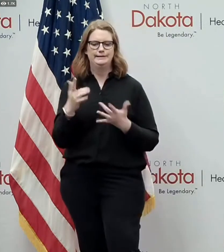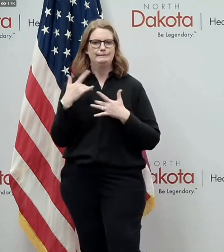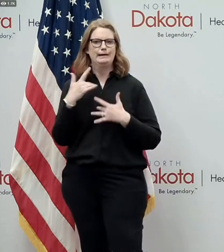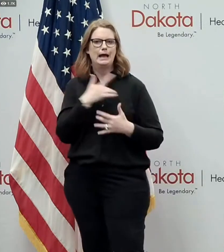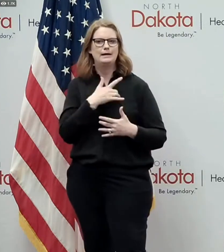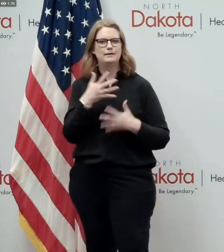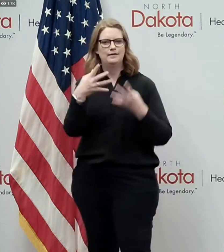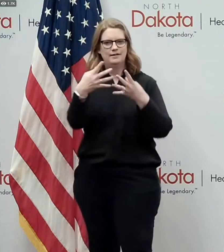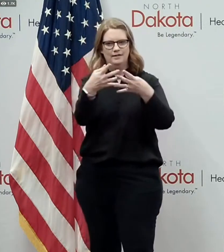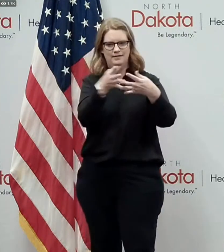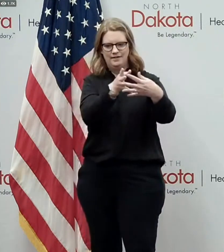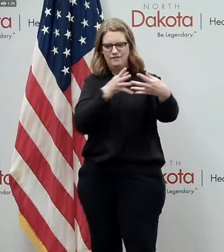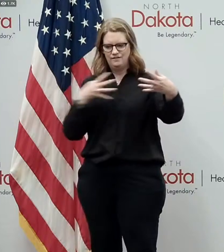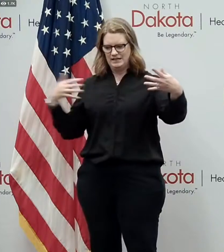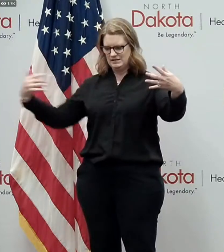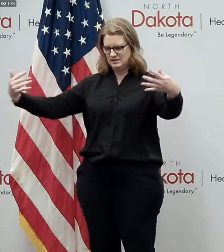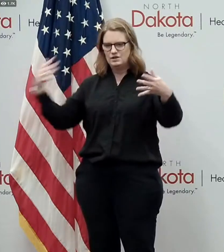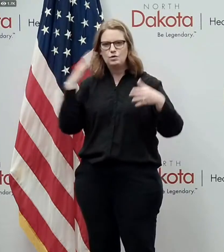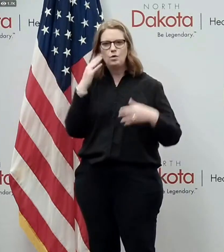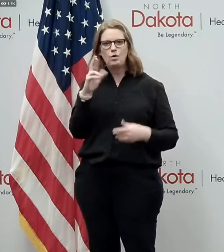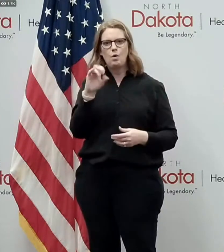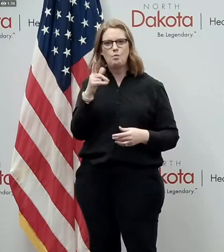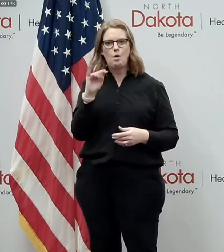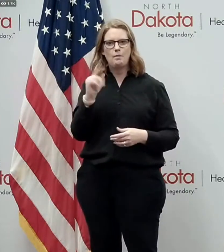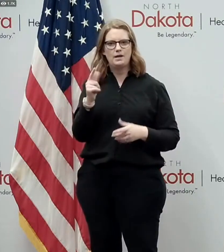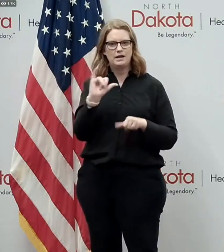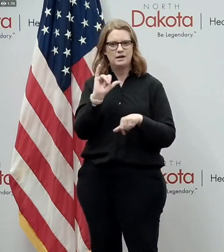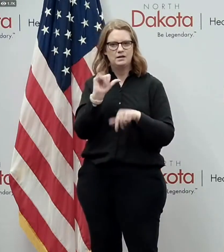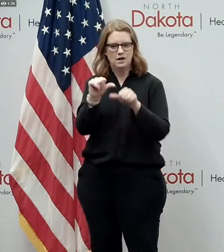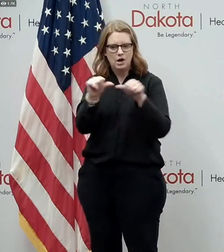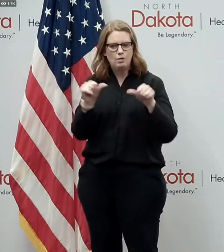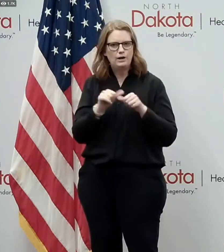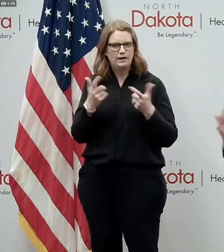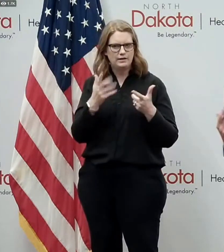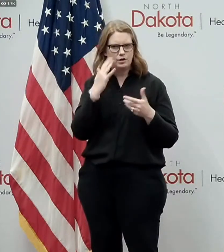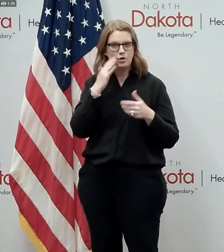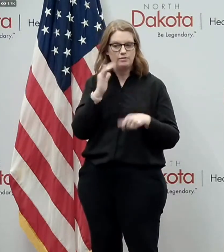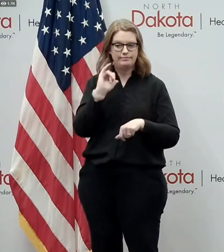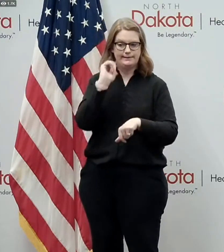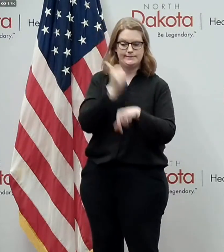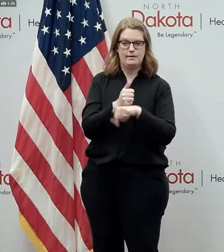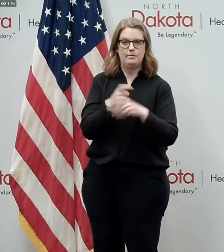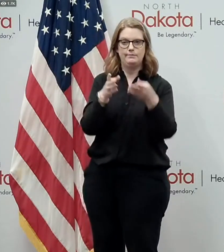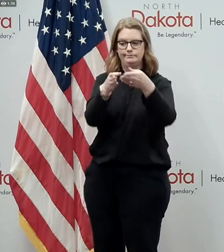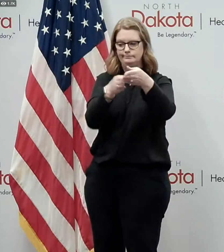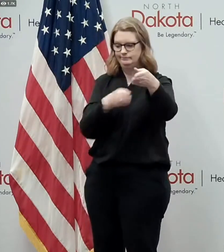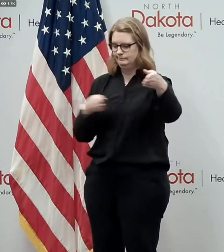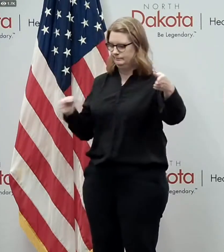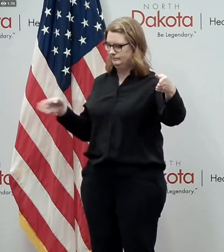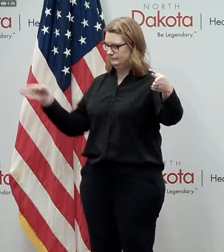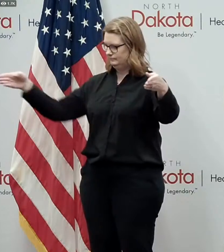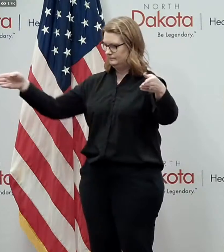fences we had in our roping arena, which is they just set them up outside. They hung some